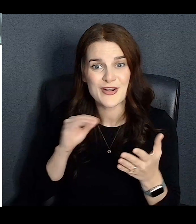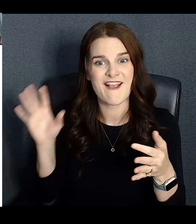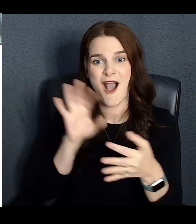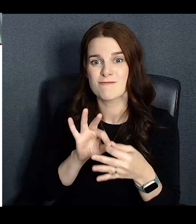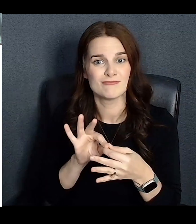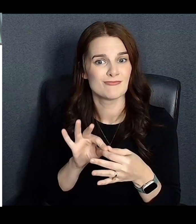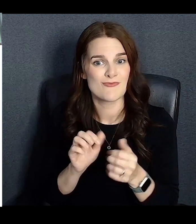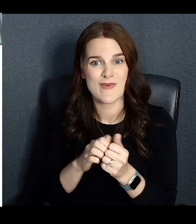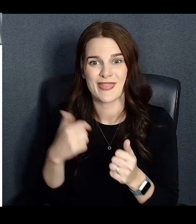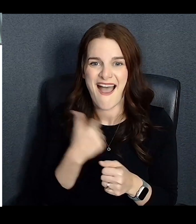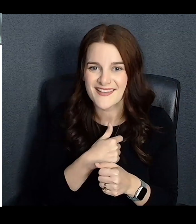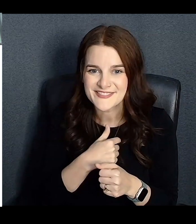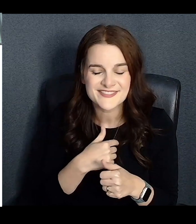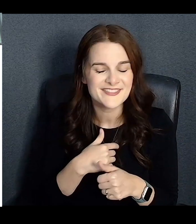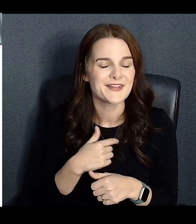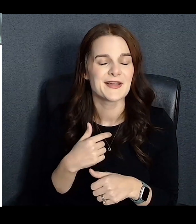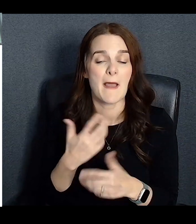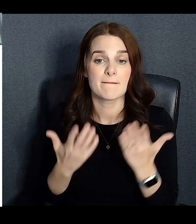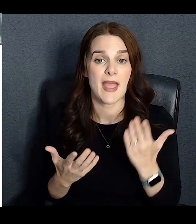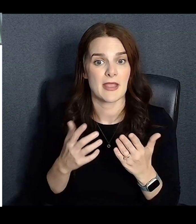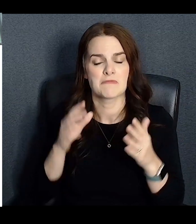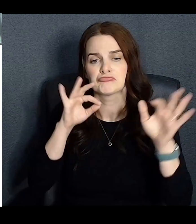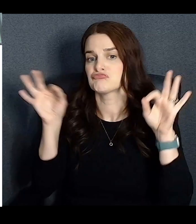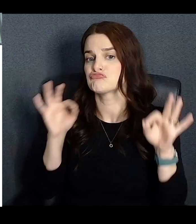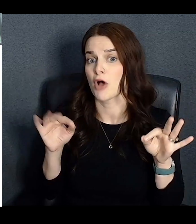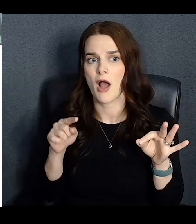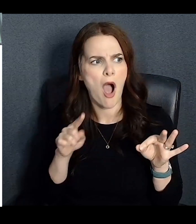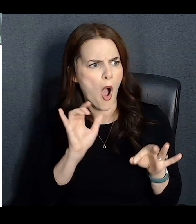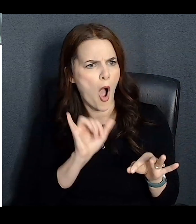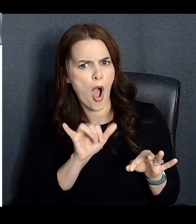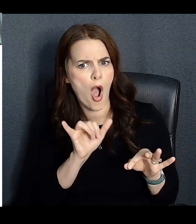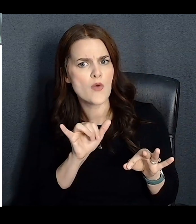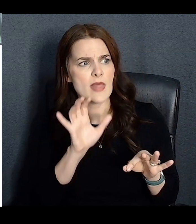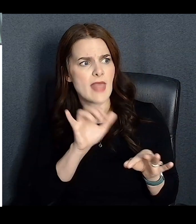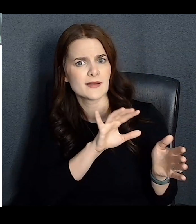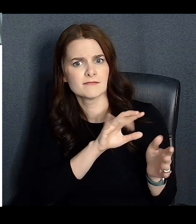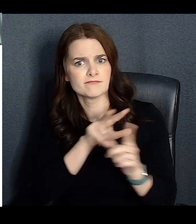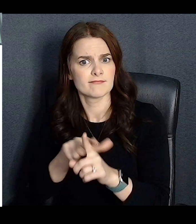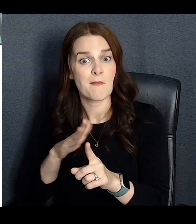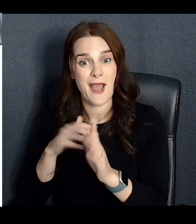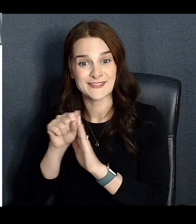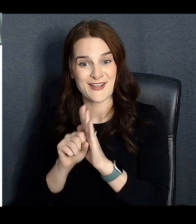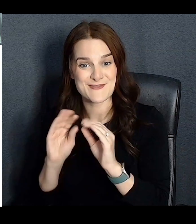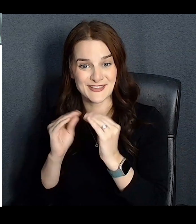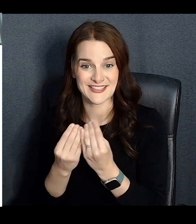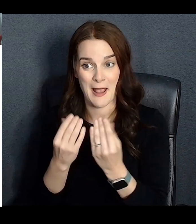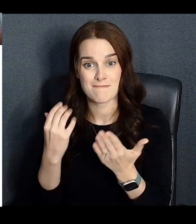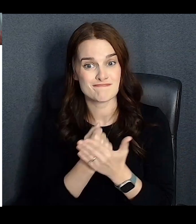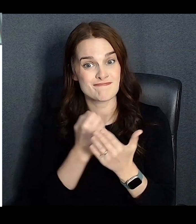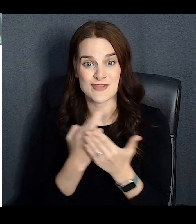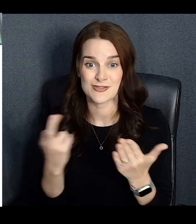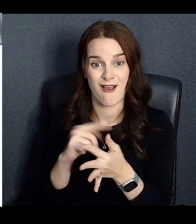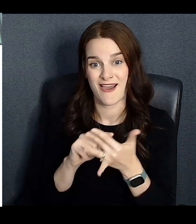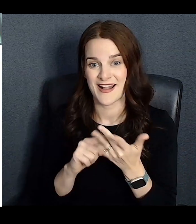us, to connect with us. There may be certain things that will refer to your state organization to help you get access to some resources, but